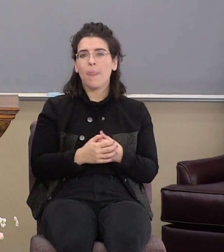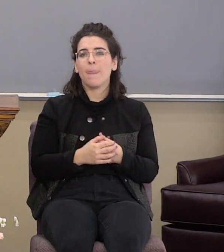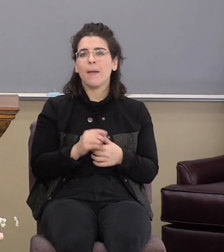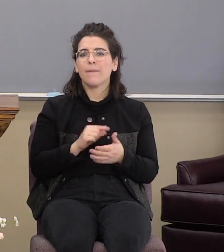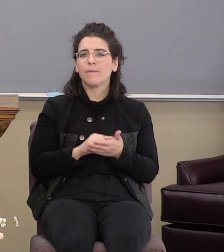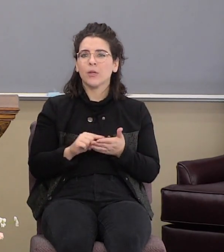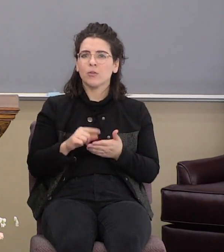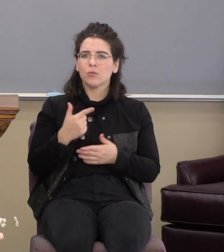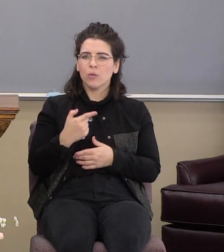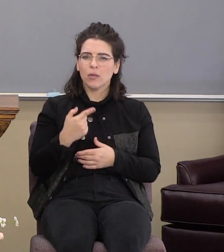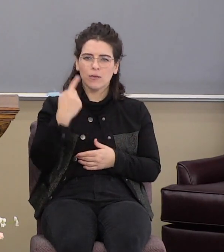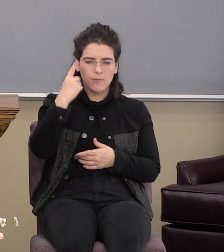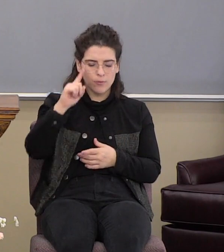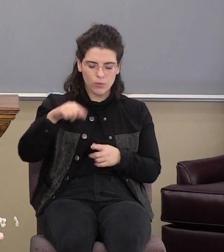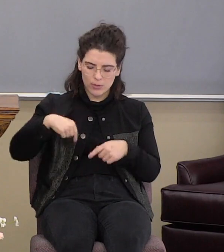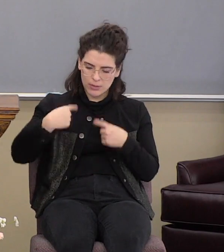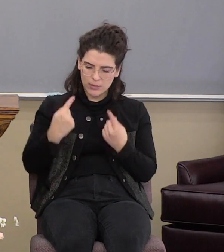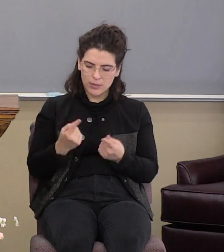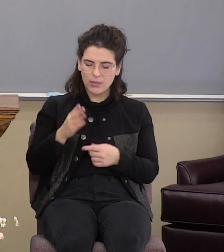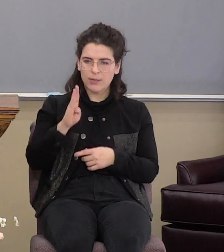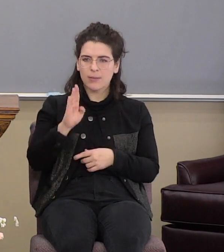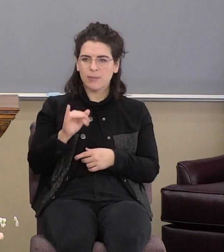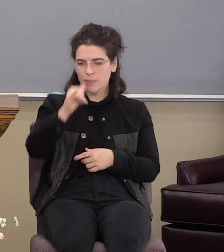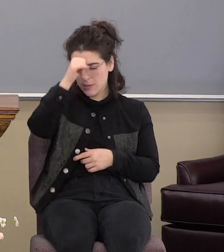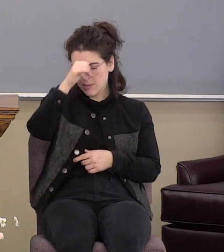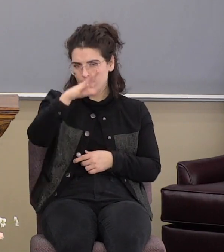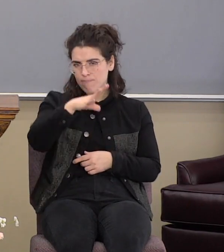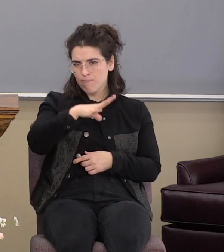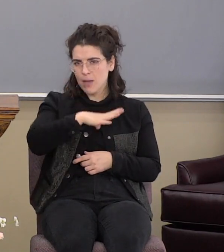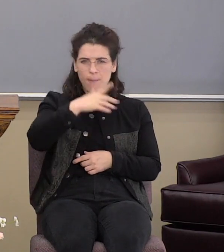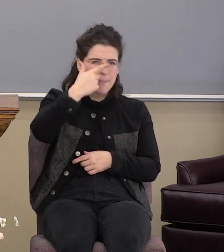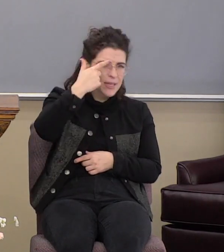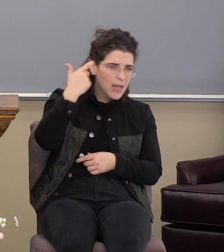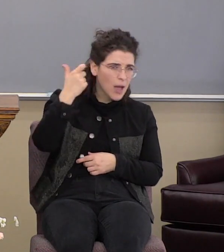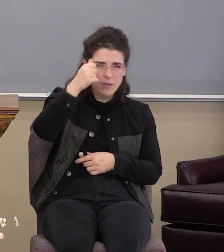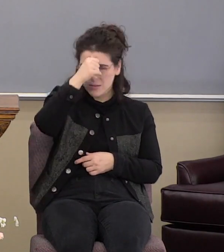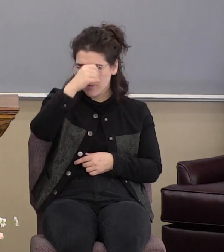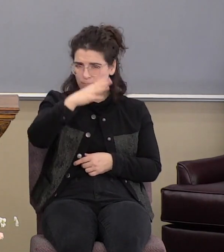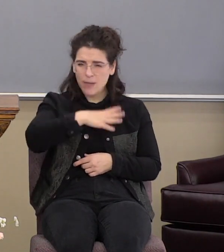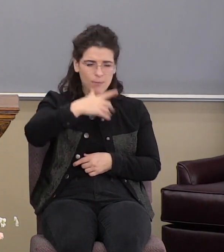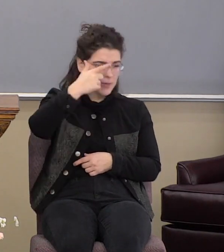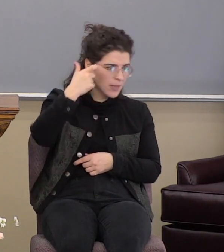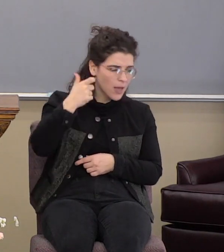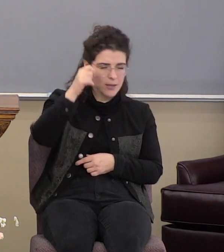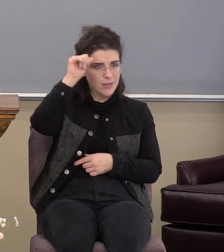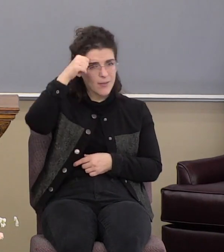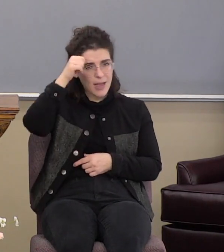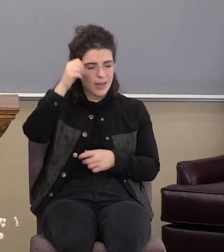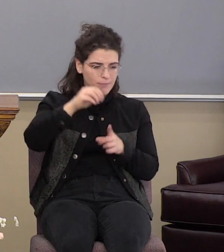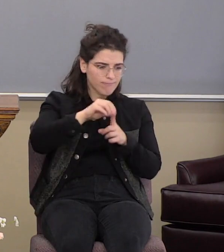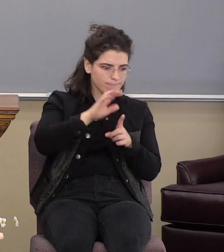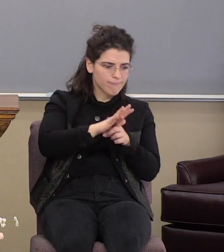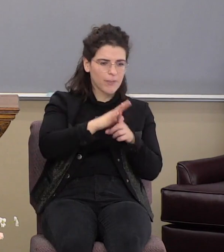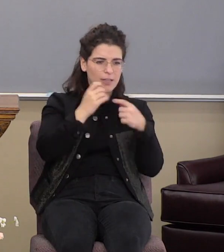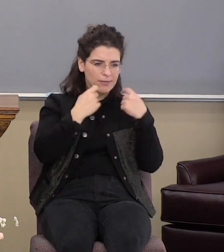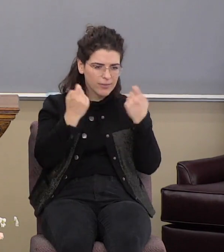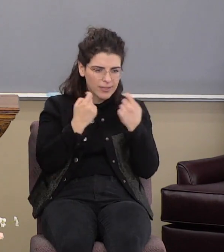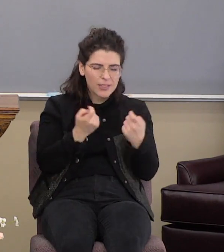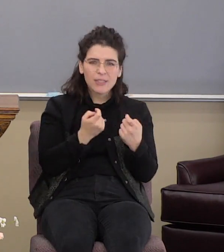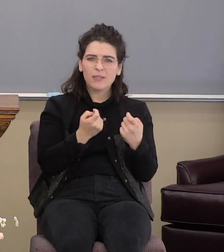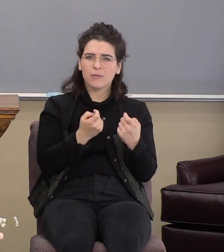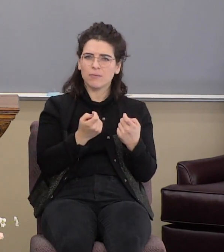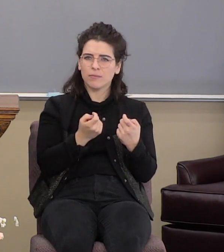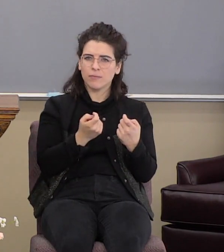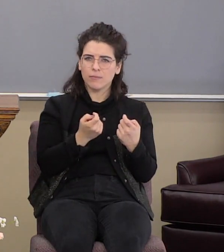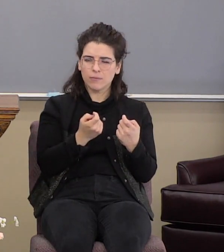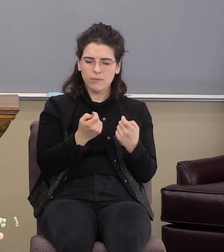21, for since by man, okay, because of what he did, the effect,